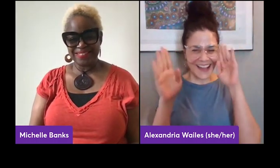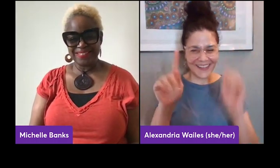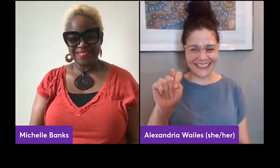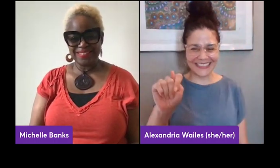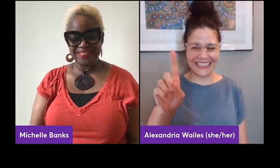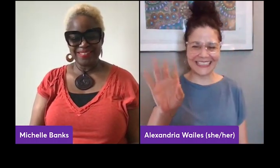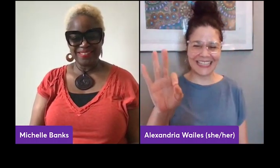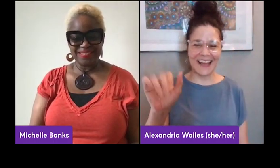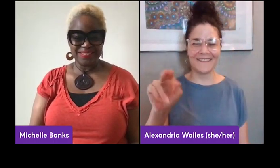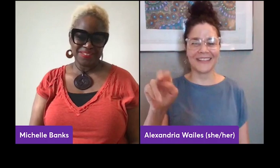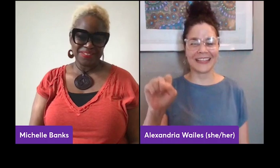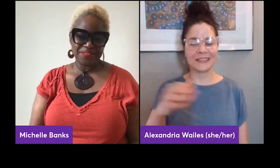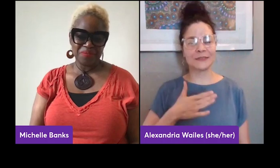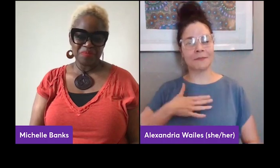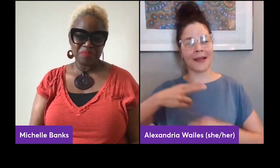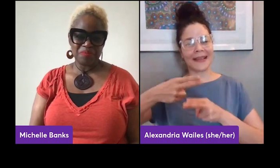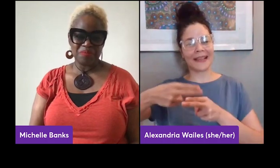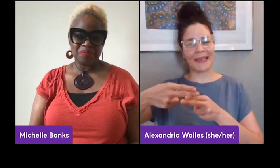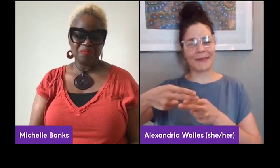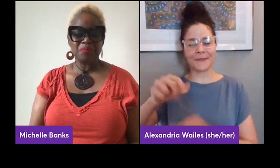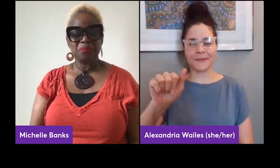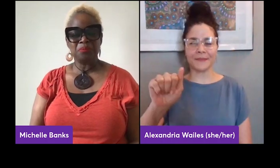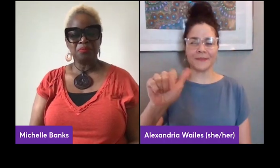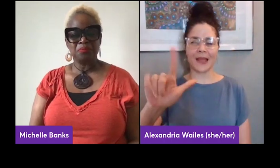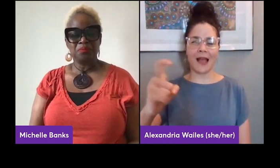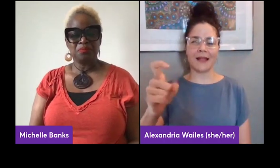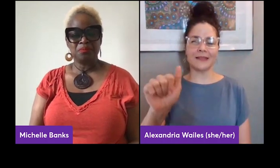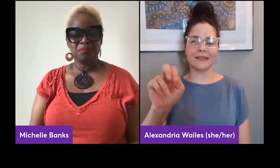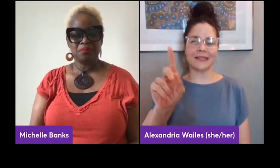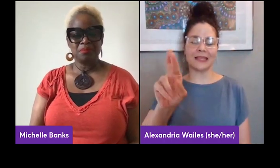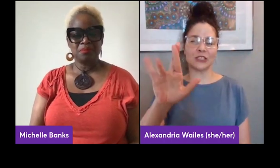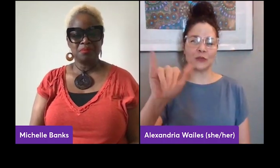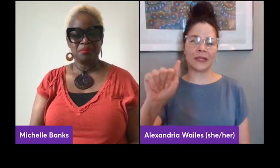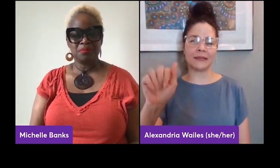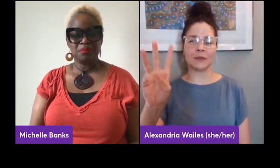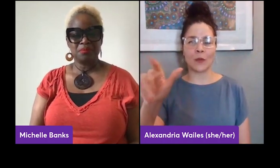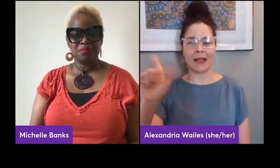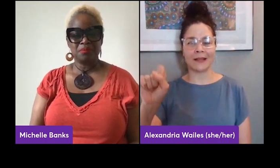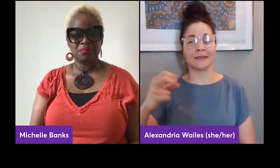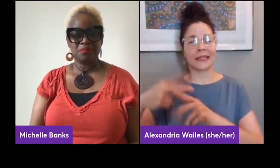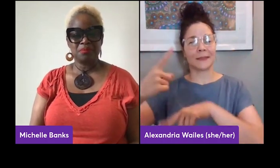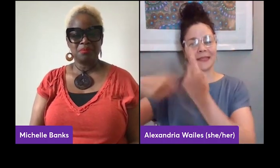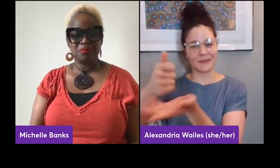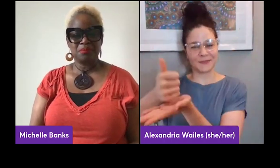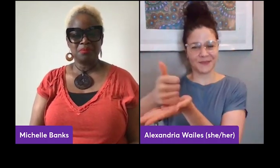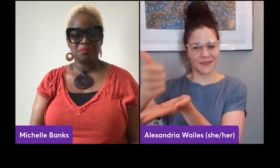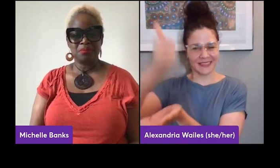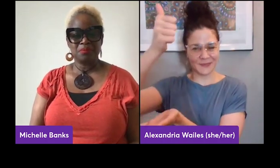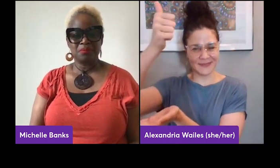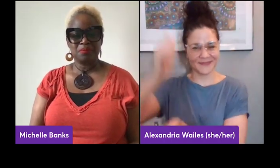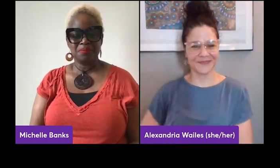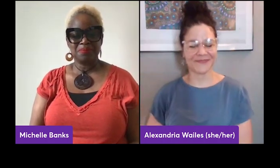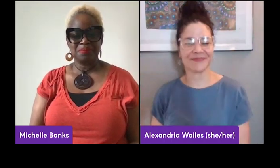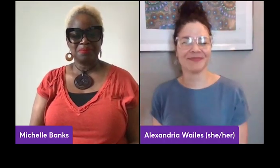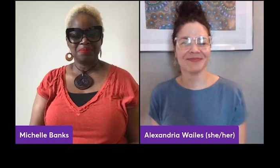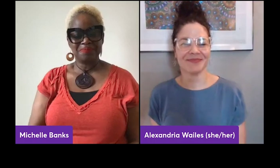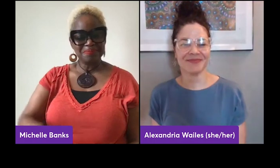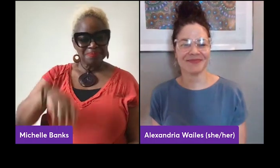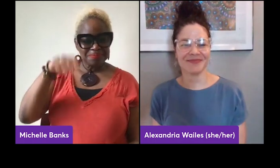Hello, TDF fans. My name is Alexandria Wailes. Here's a sign for my name.